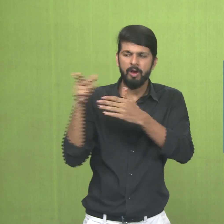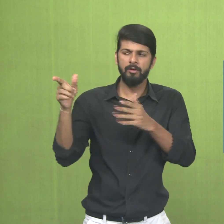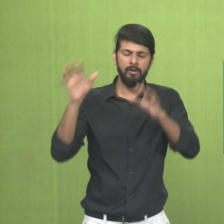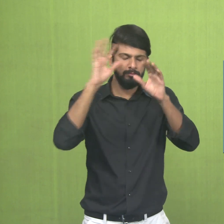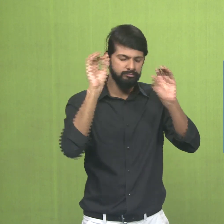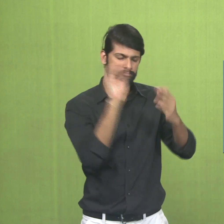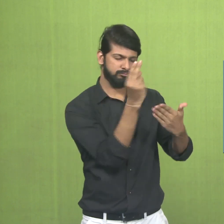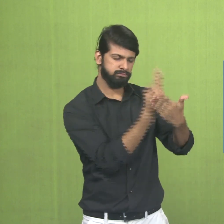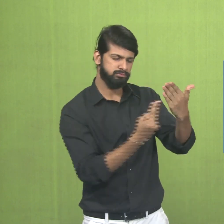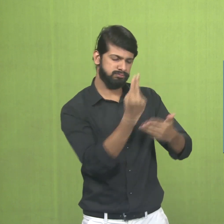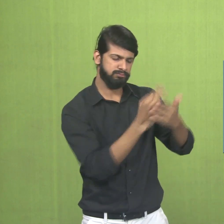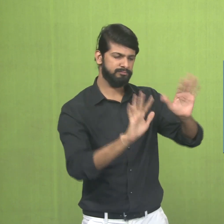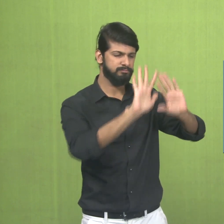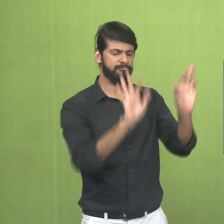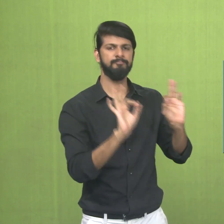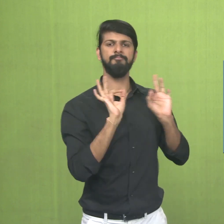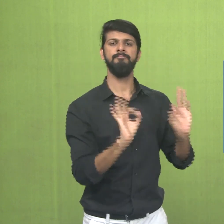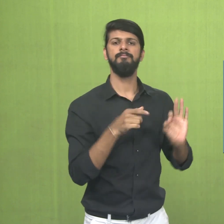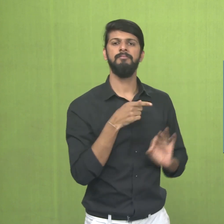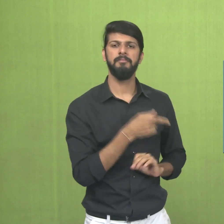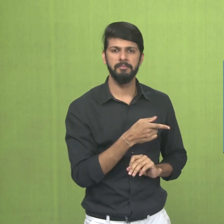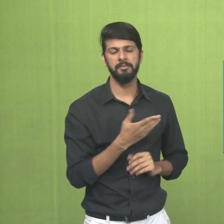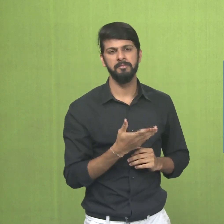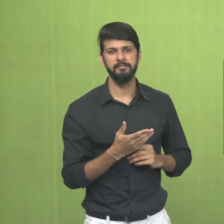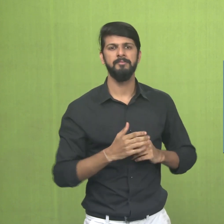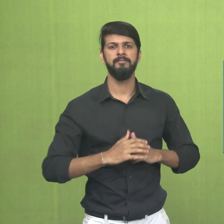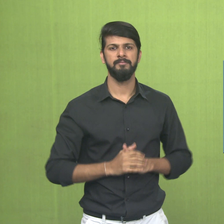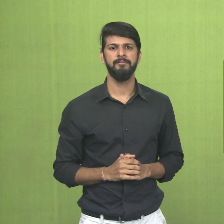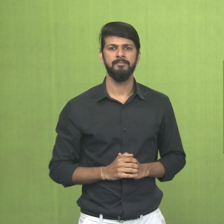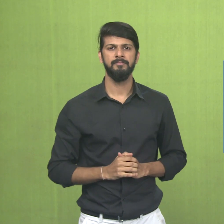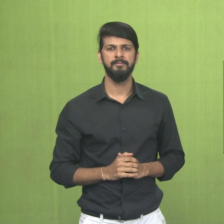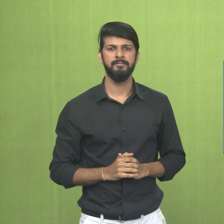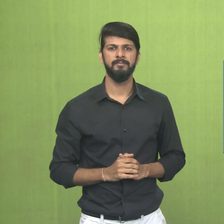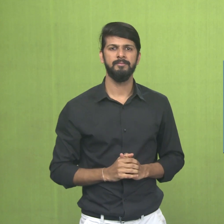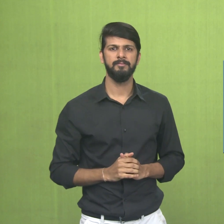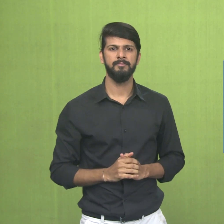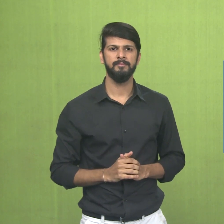The story is taken from Mahabharata, and Raja Ravi Varma has done an exceptional work.